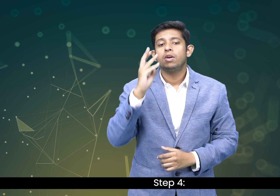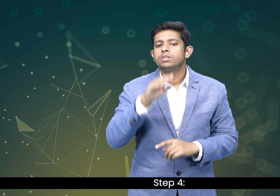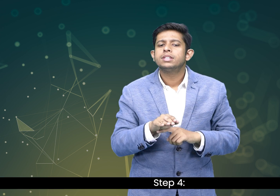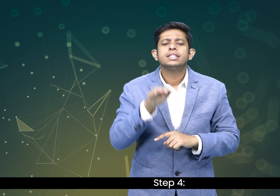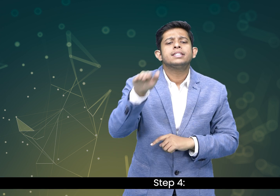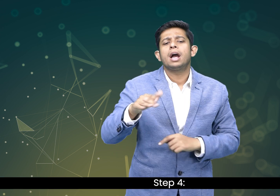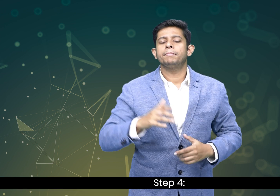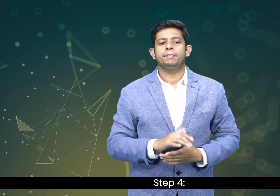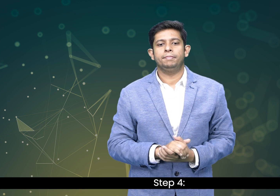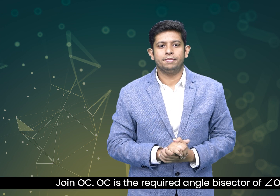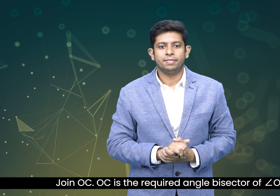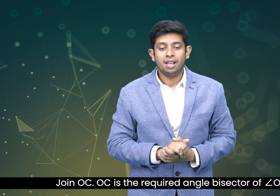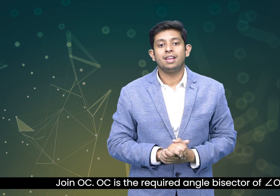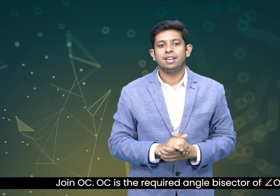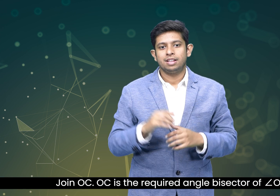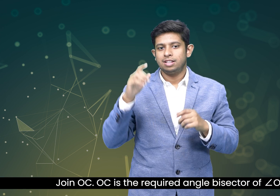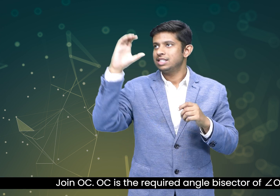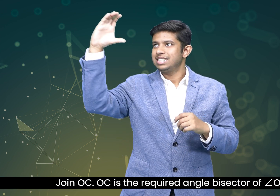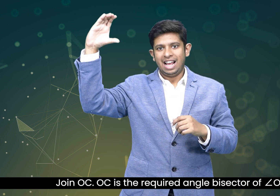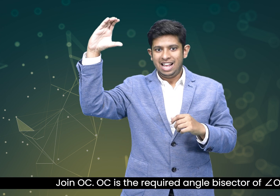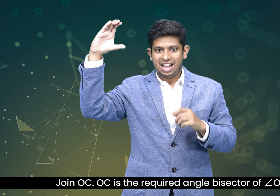Step 4. Join OC.